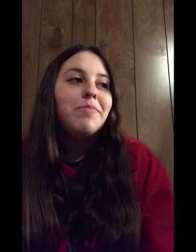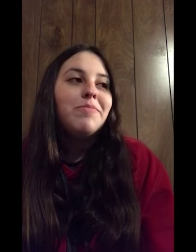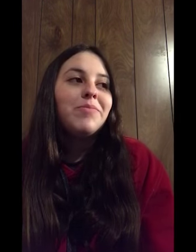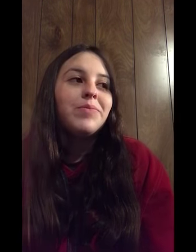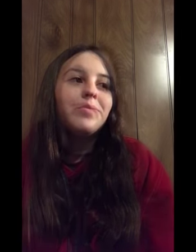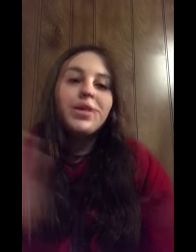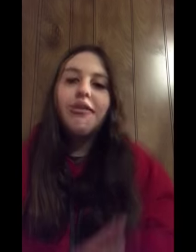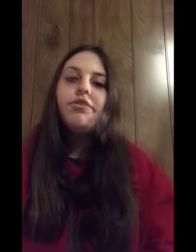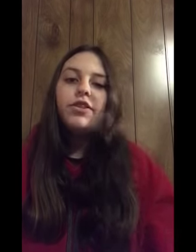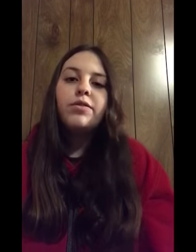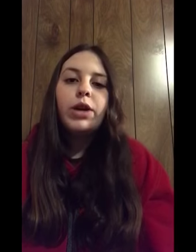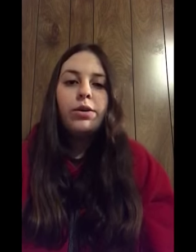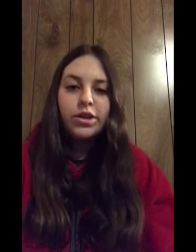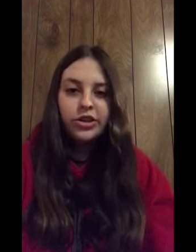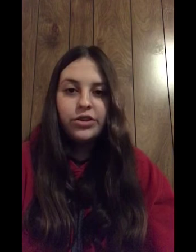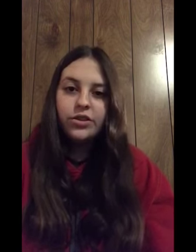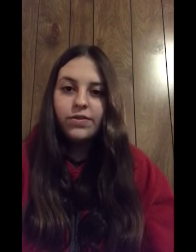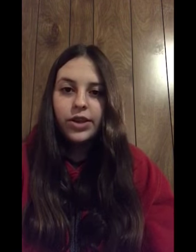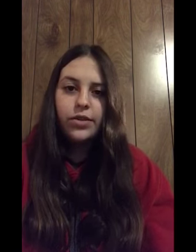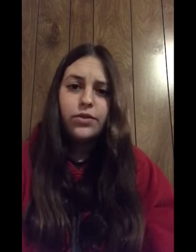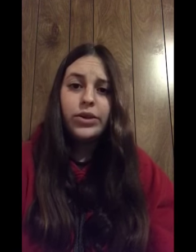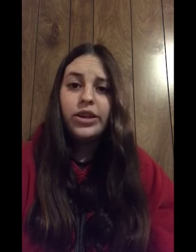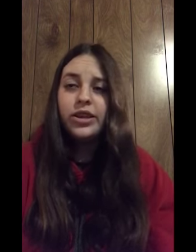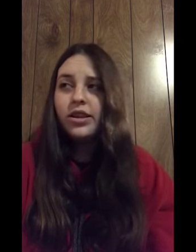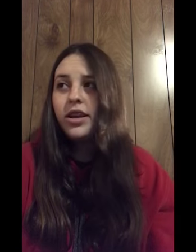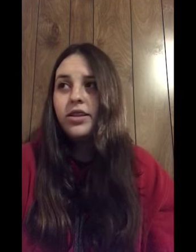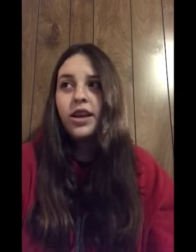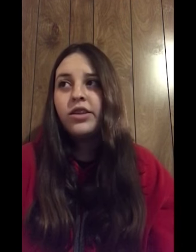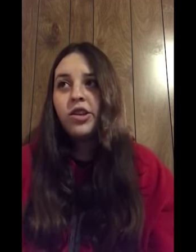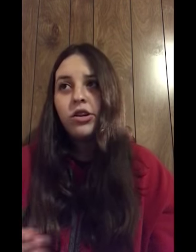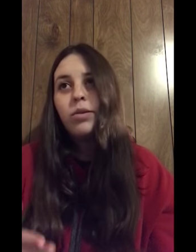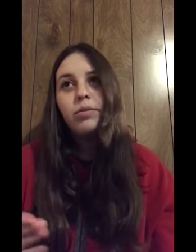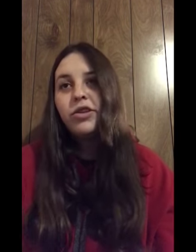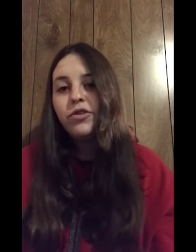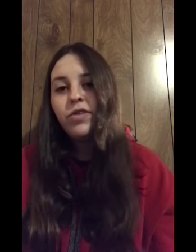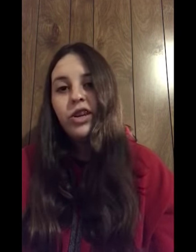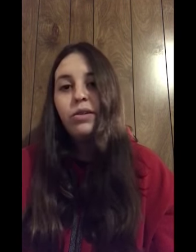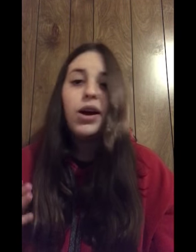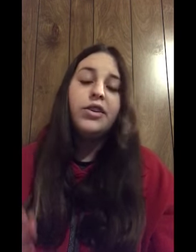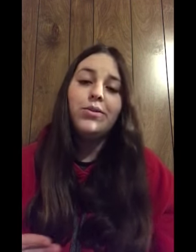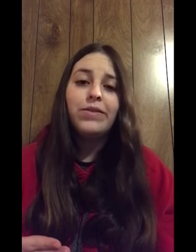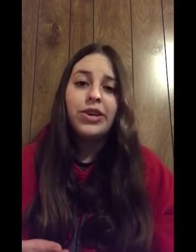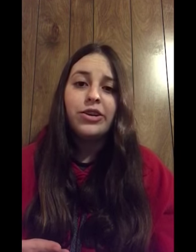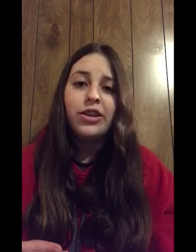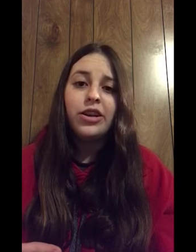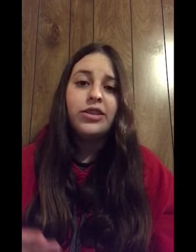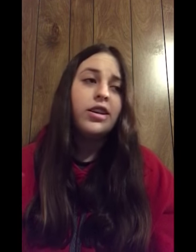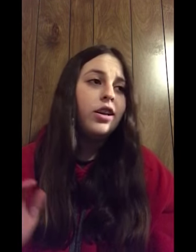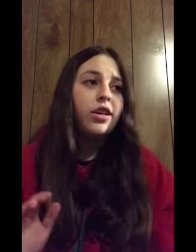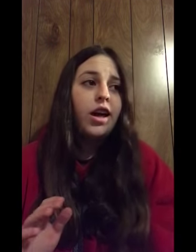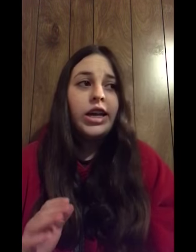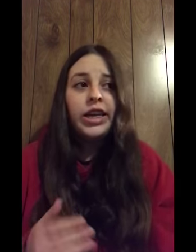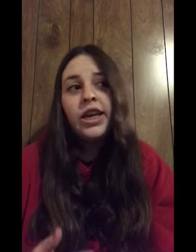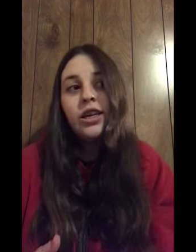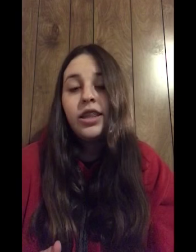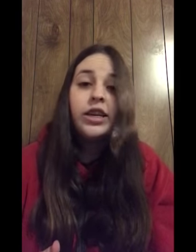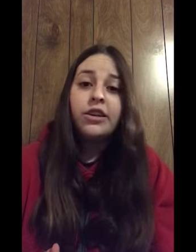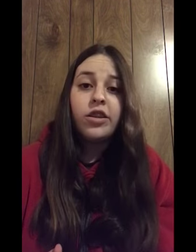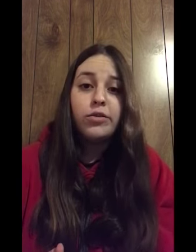So, but yeah. The reason why I wanted to do this video this week is because, as I talked about in my intro video, I do have hearing loss. I can't get that hearing loss